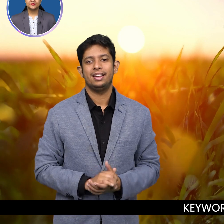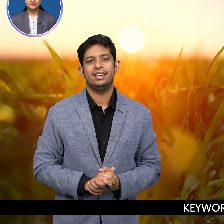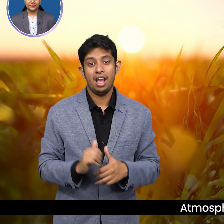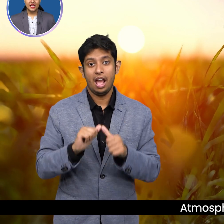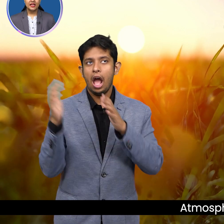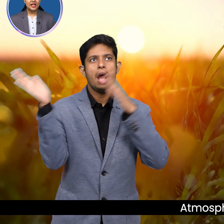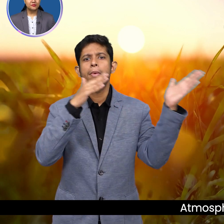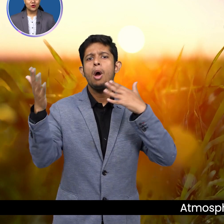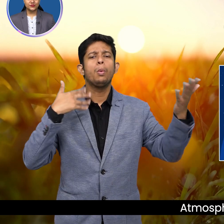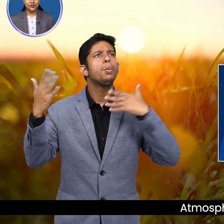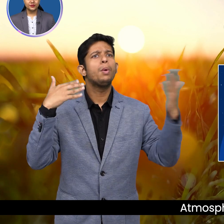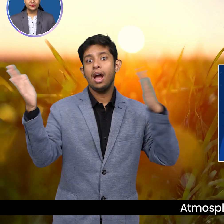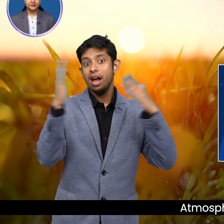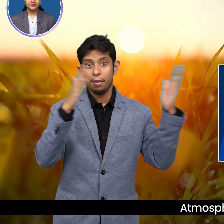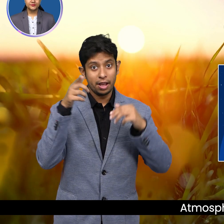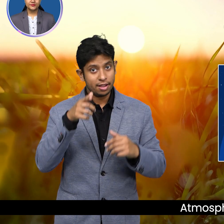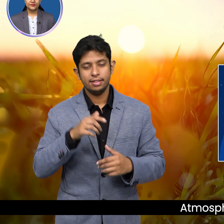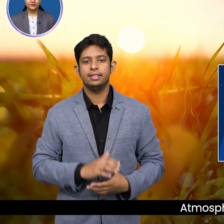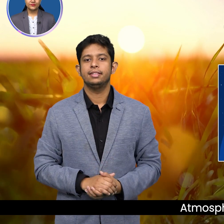Keywords: atmosphere,